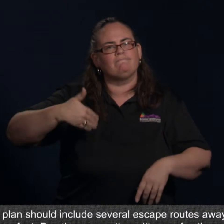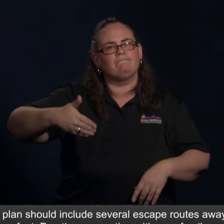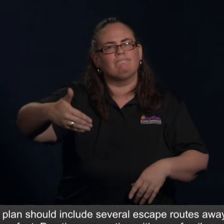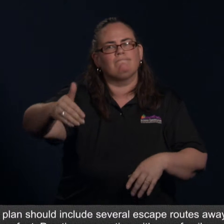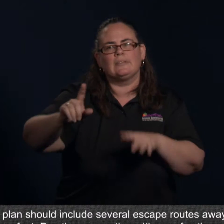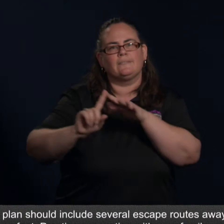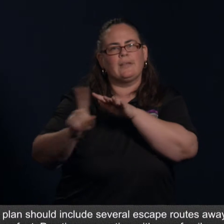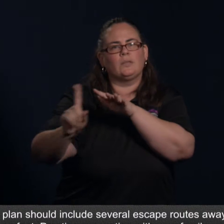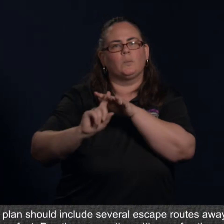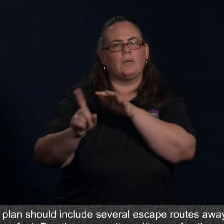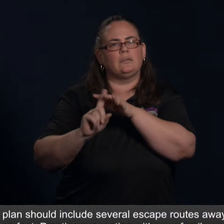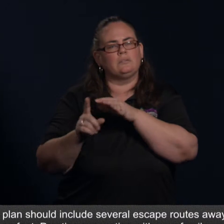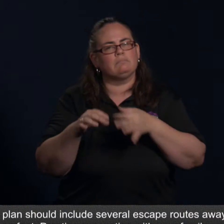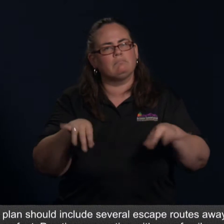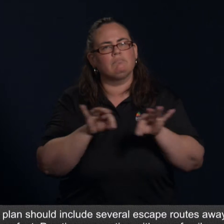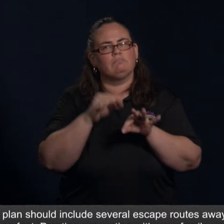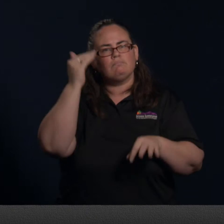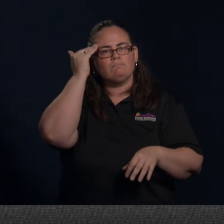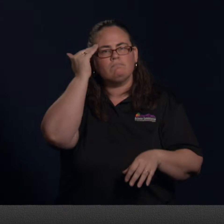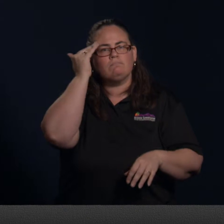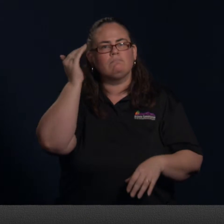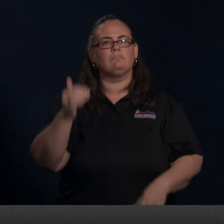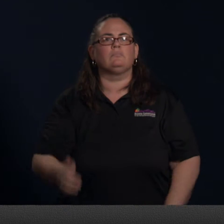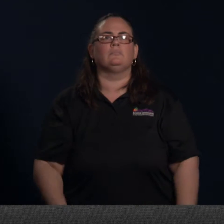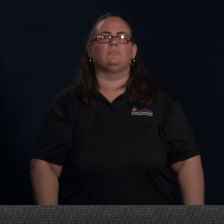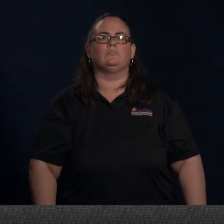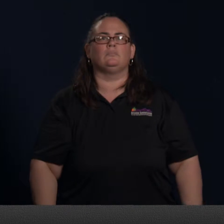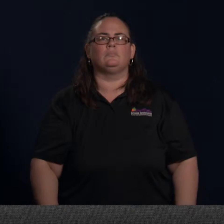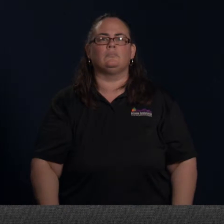Practice evacuating with your family.